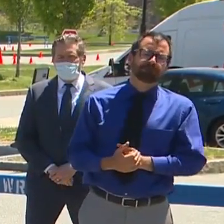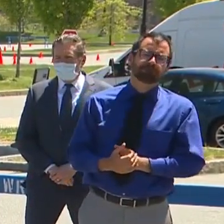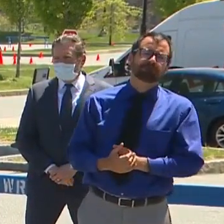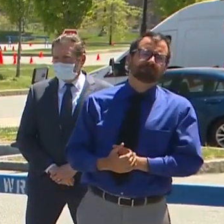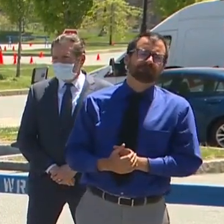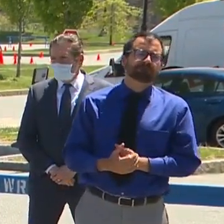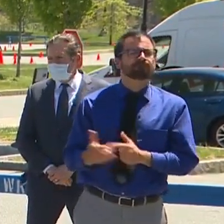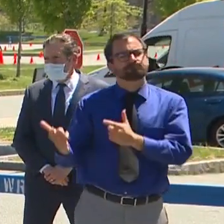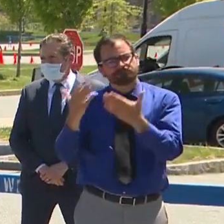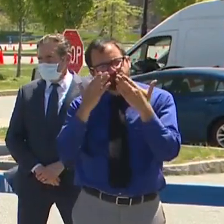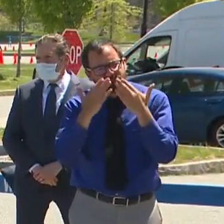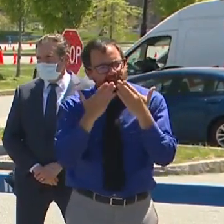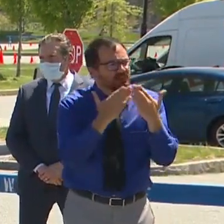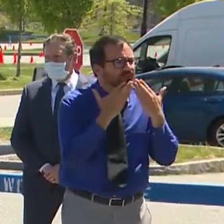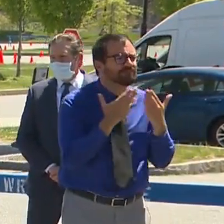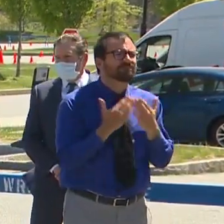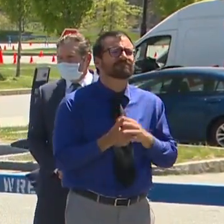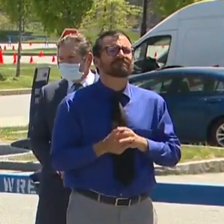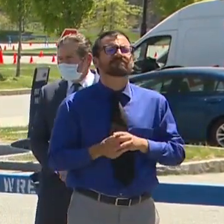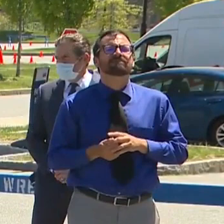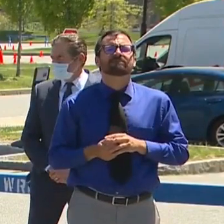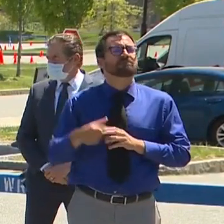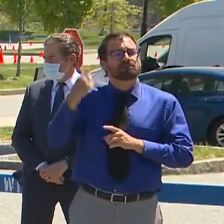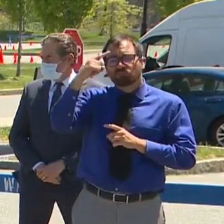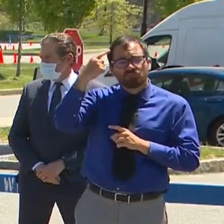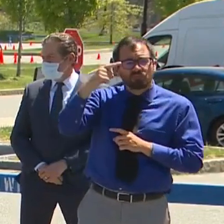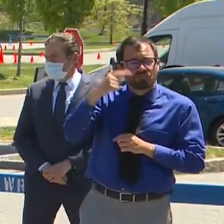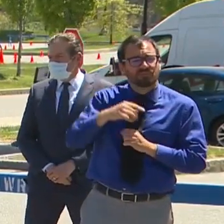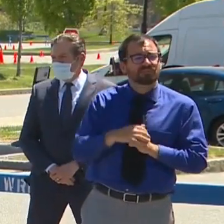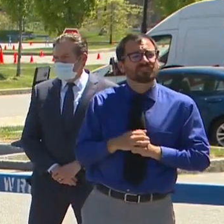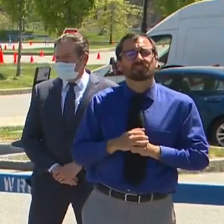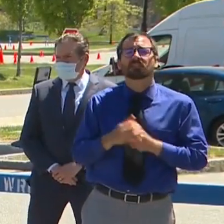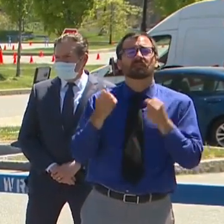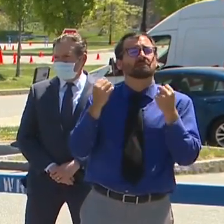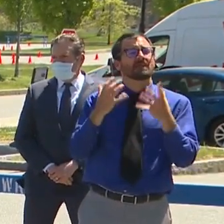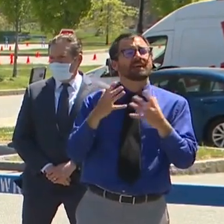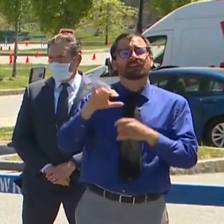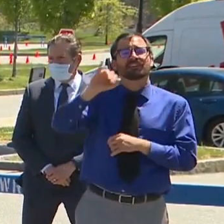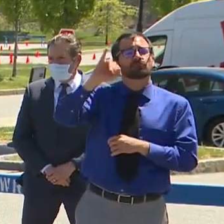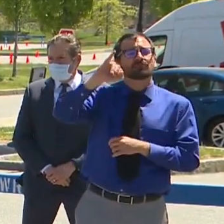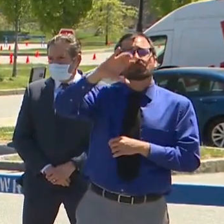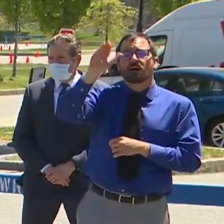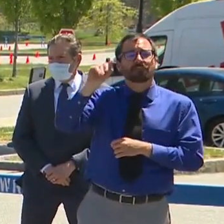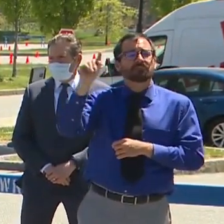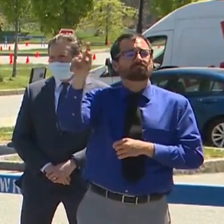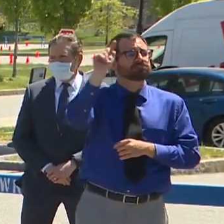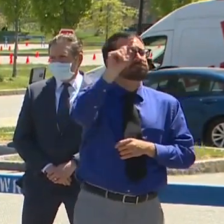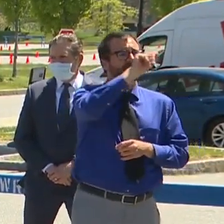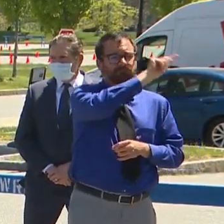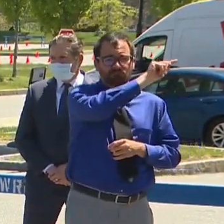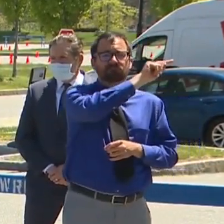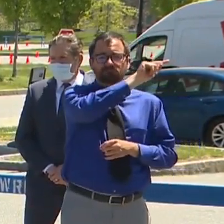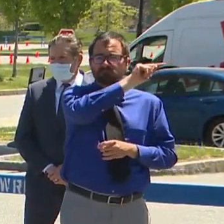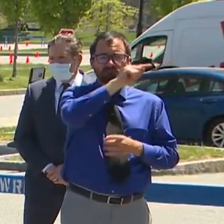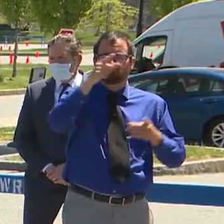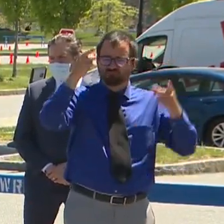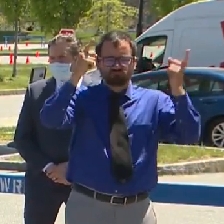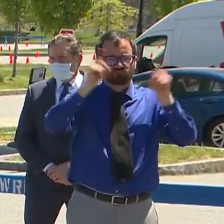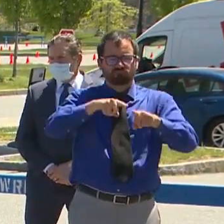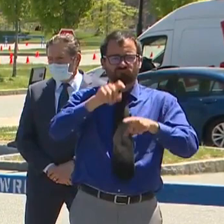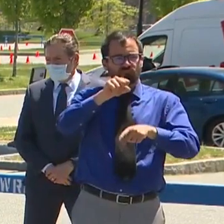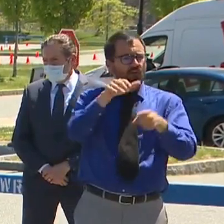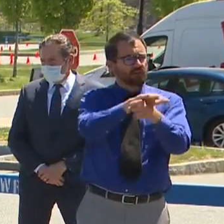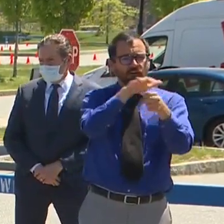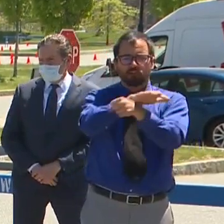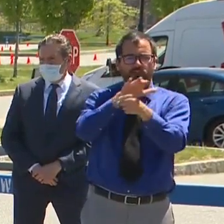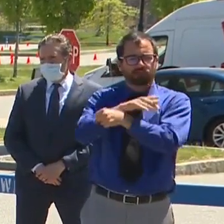lowering the costs and high rates of insurance reimbursement for this effort. Everyone is pitching in. We're urging all